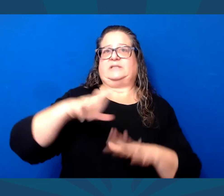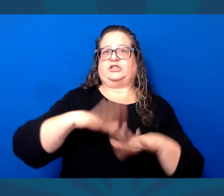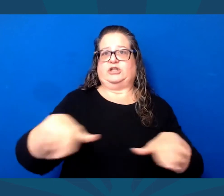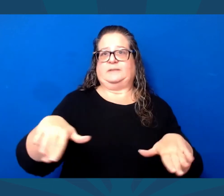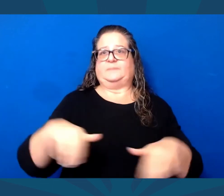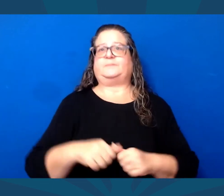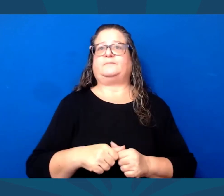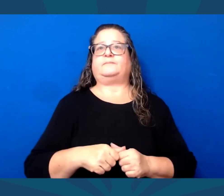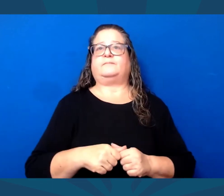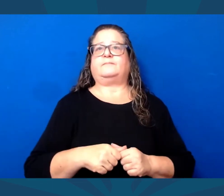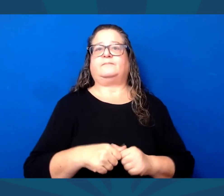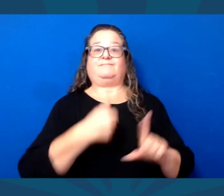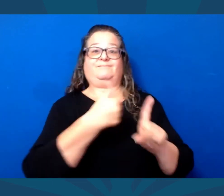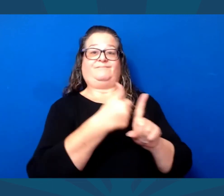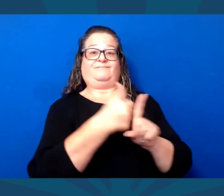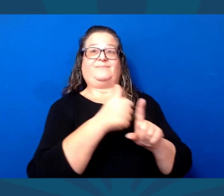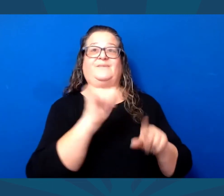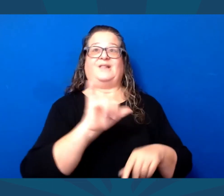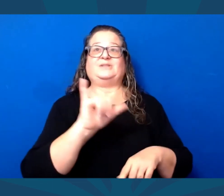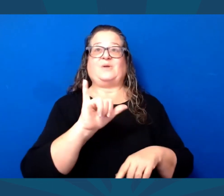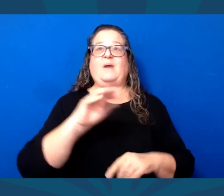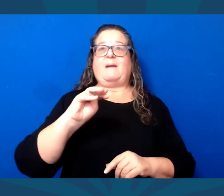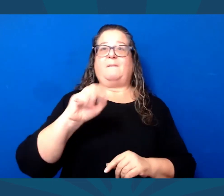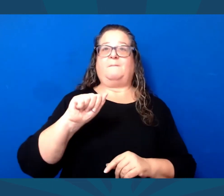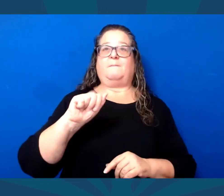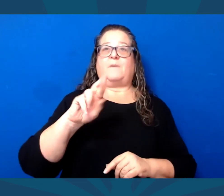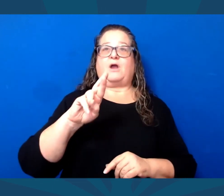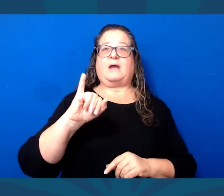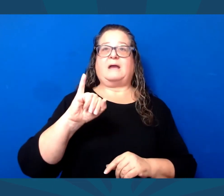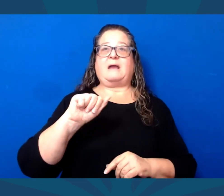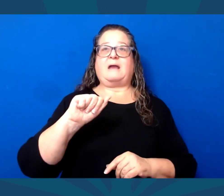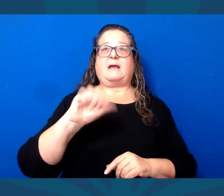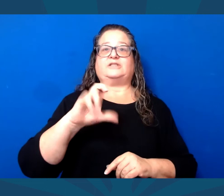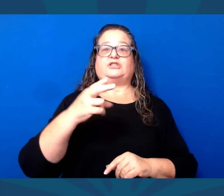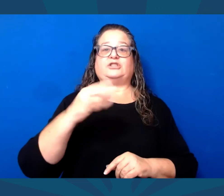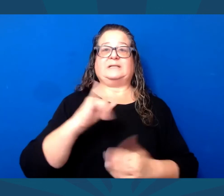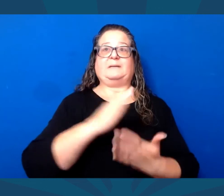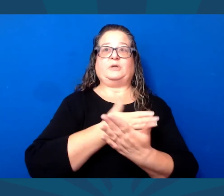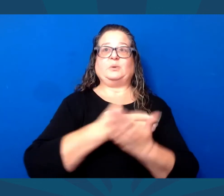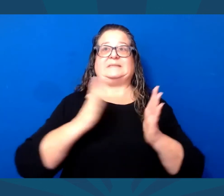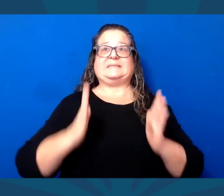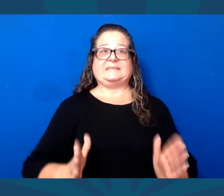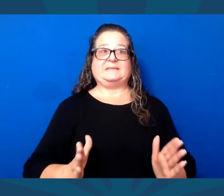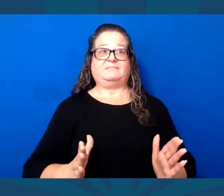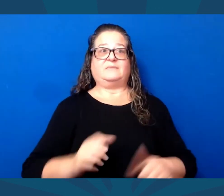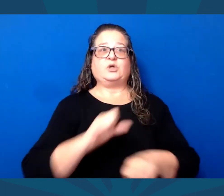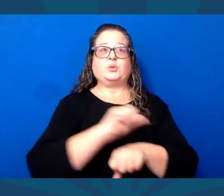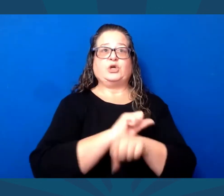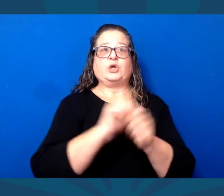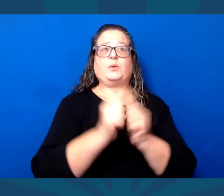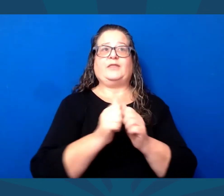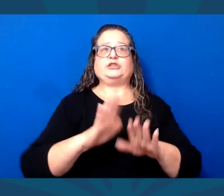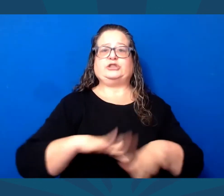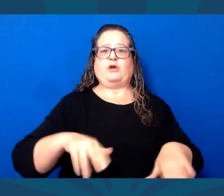their child's specific needs. Tatiana is also a mariachi musician and has